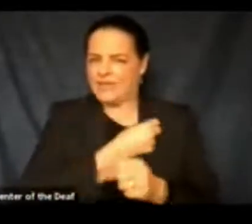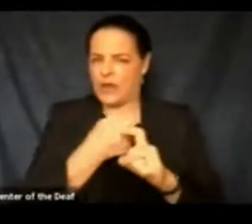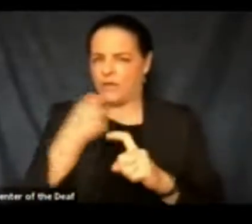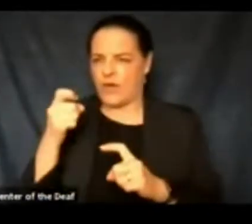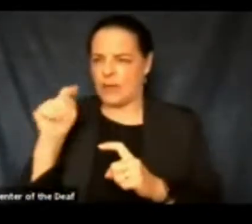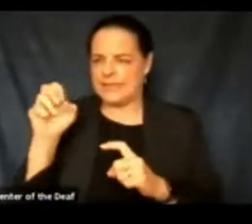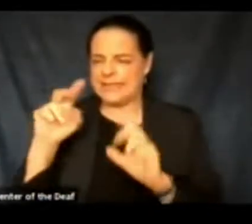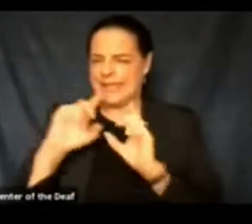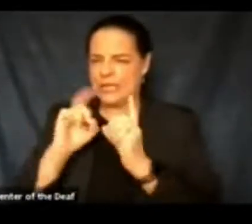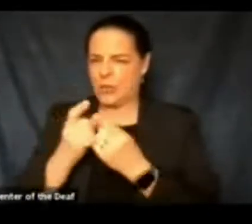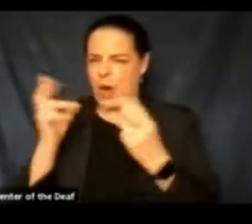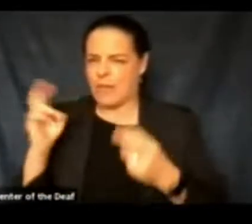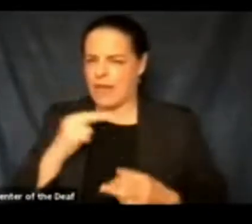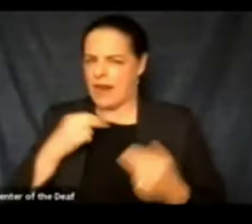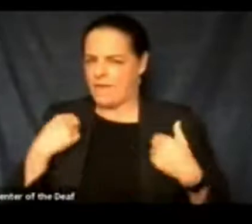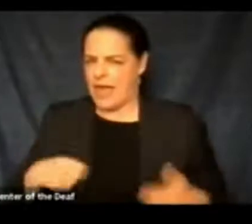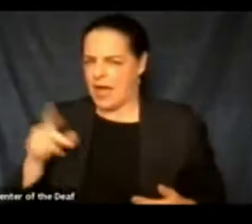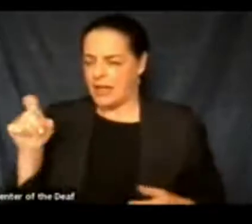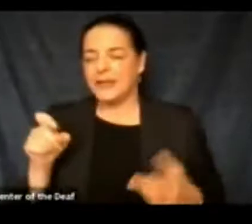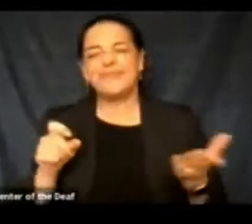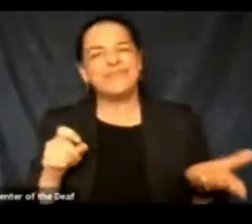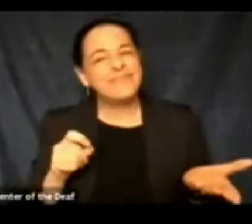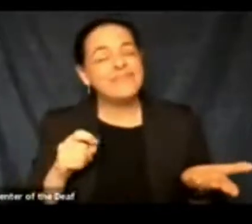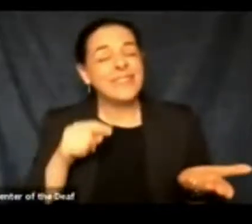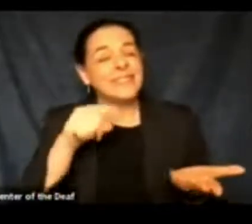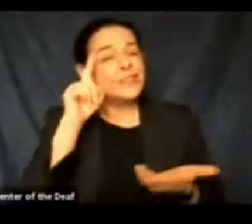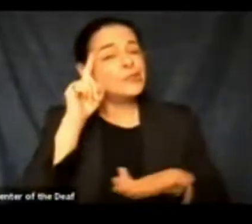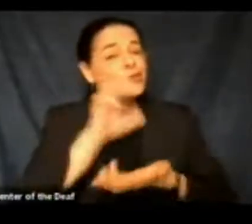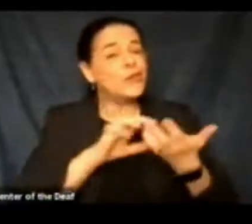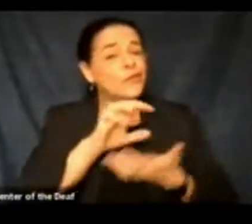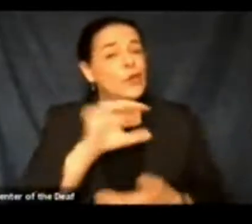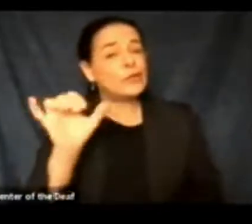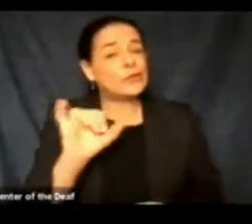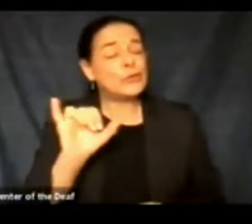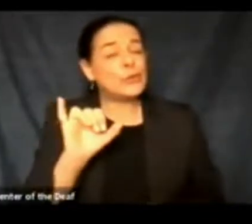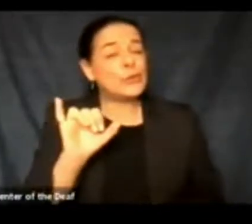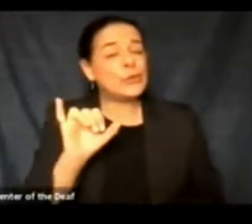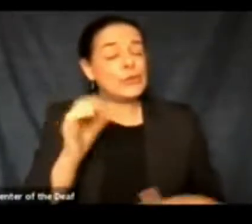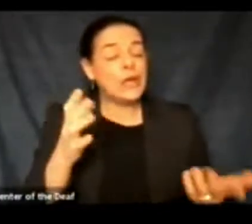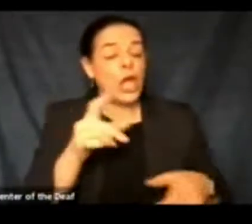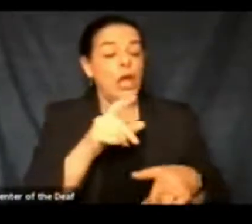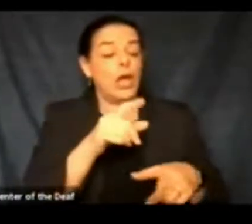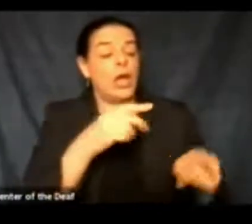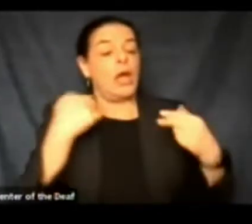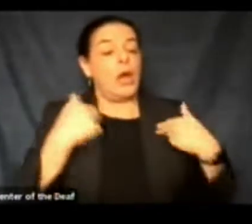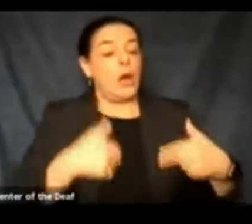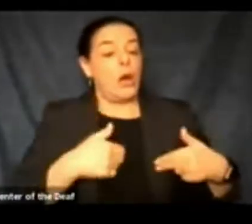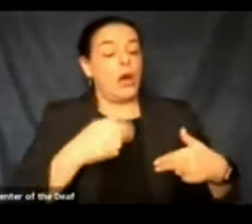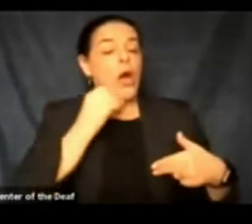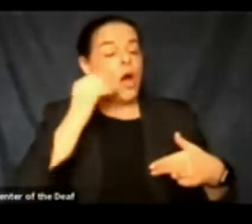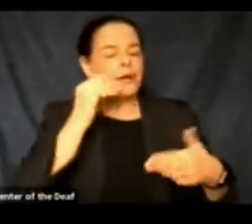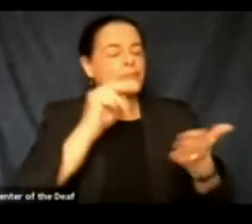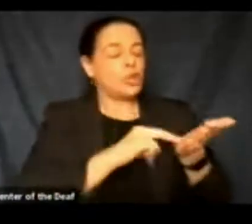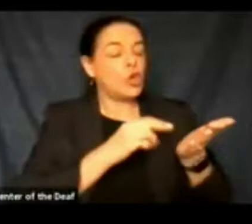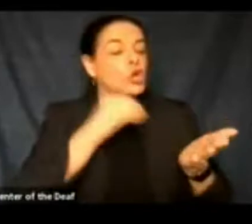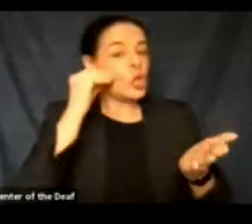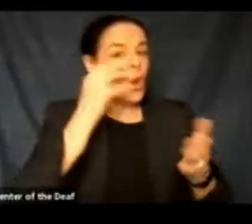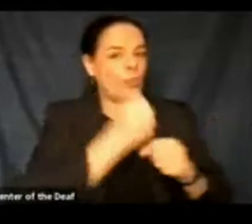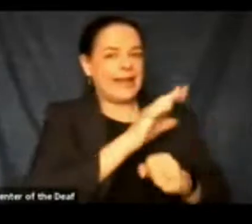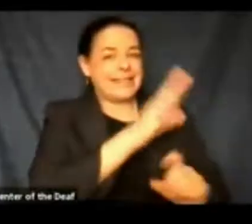confusing. So it kind of goes a lot of different ways. So long-term care gets it directly. That's through their federal